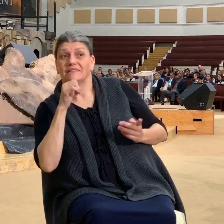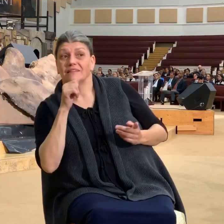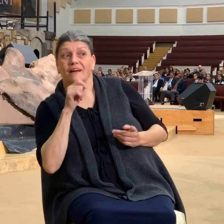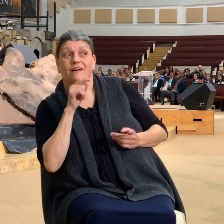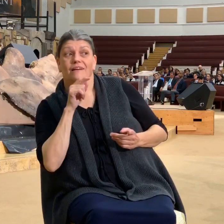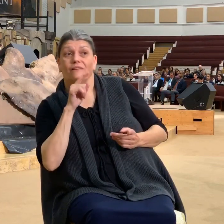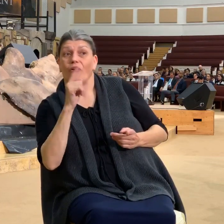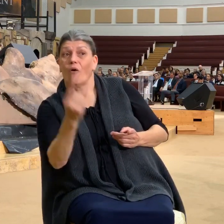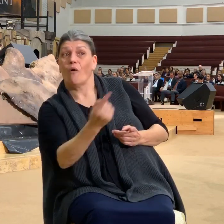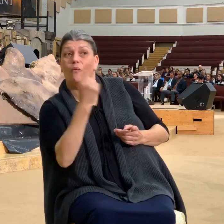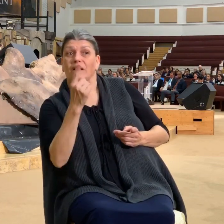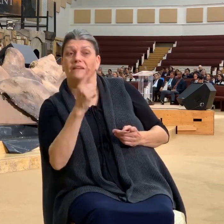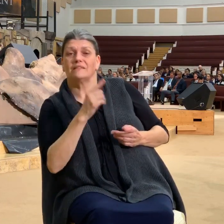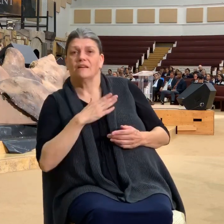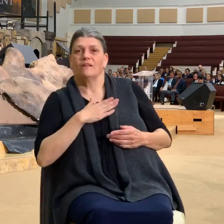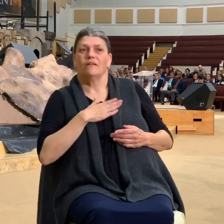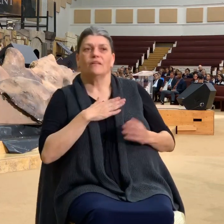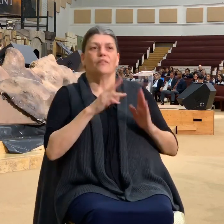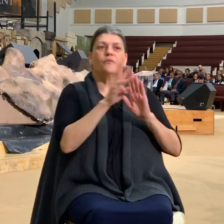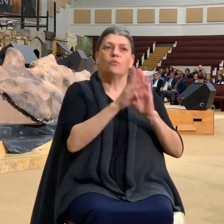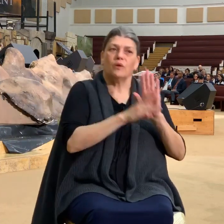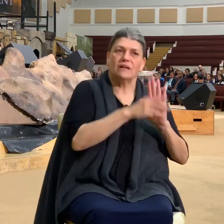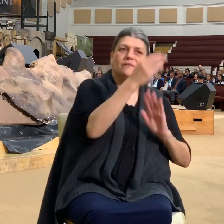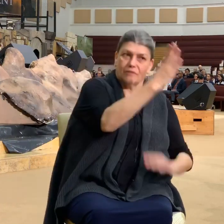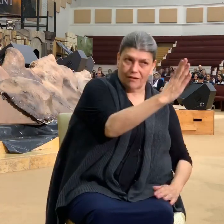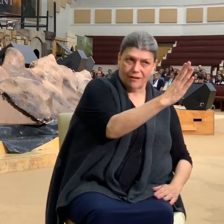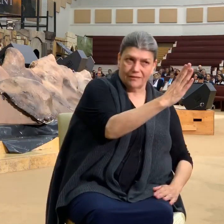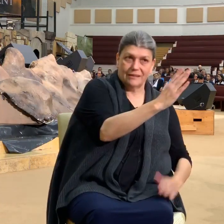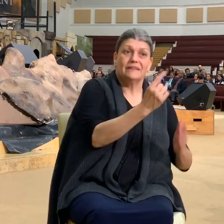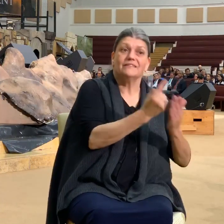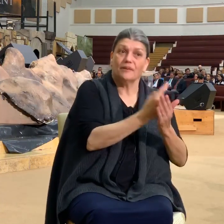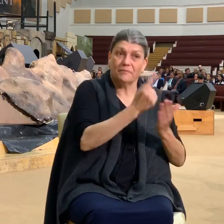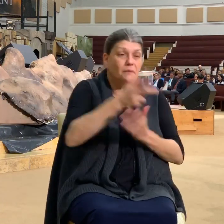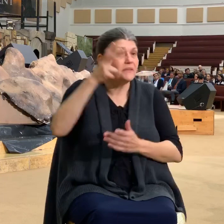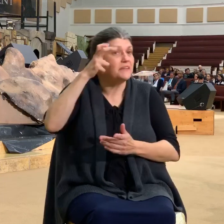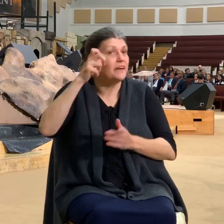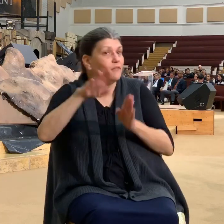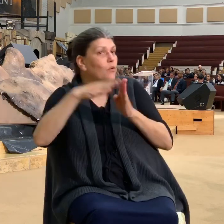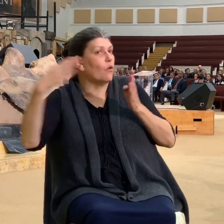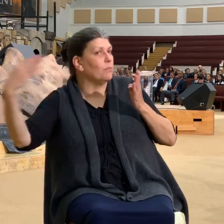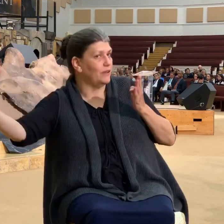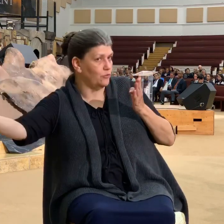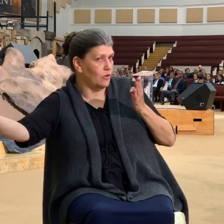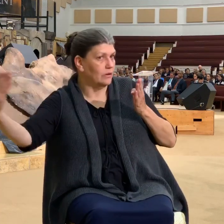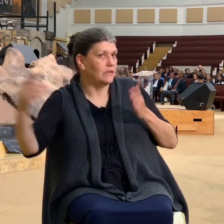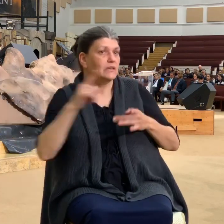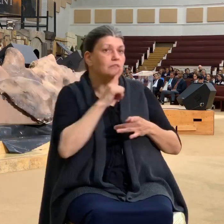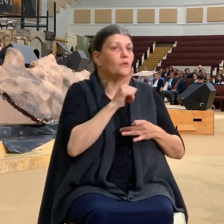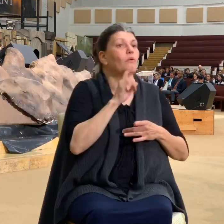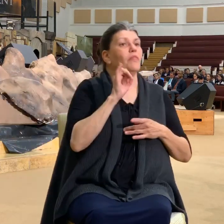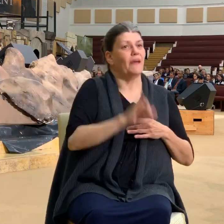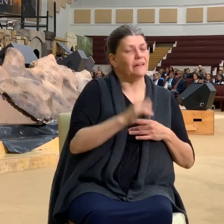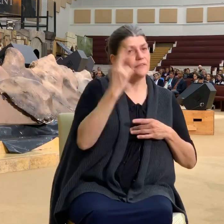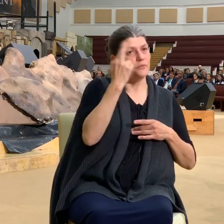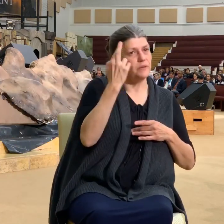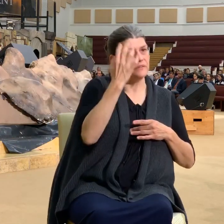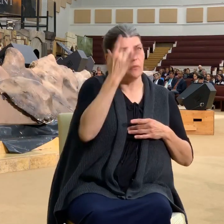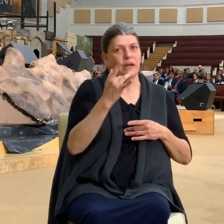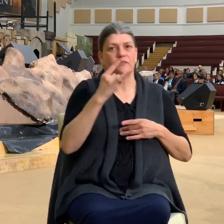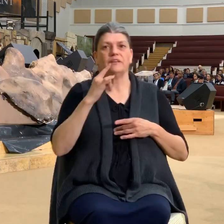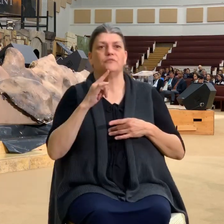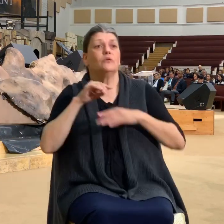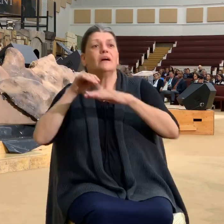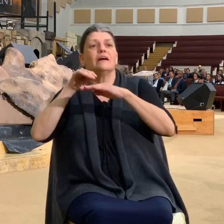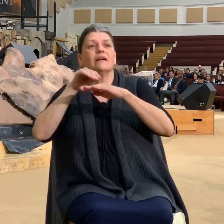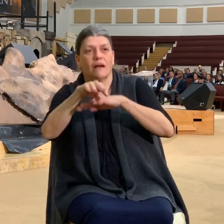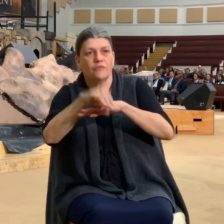God. The devil can open doors, and that's the reason you need godly counsel. I had a young man come